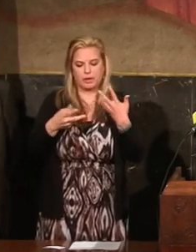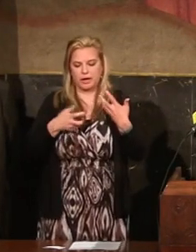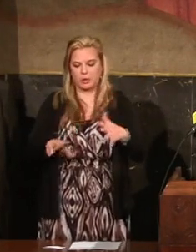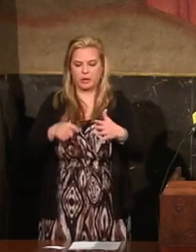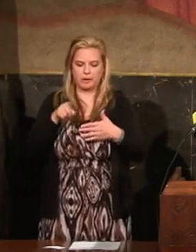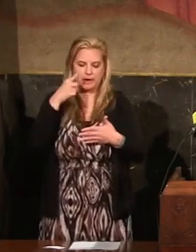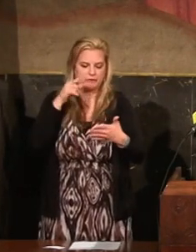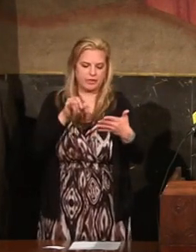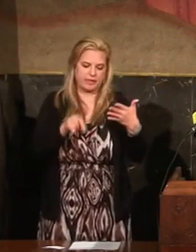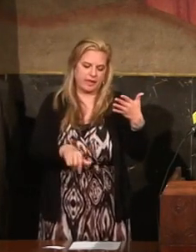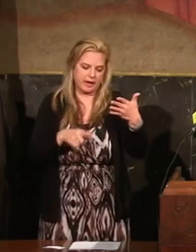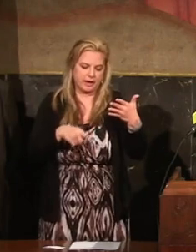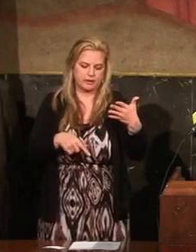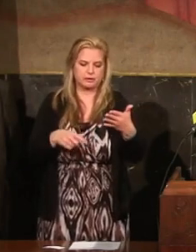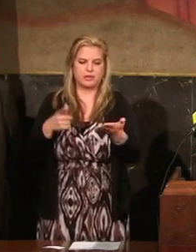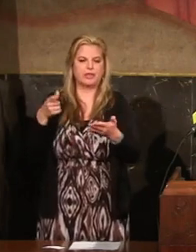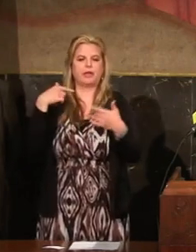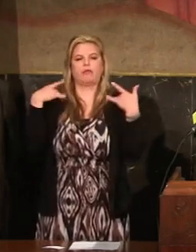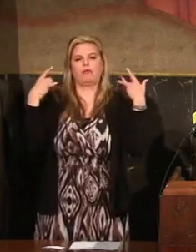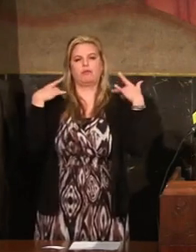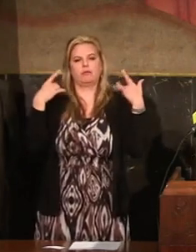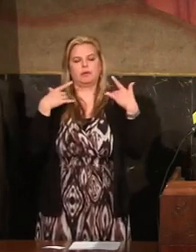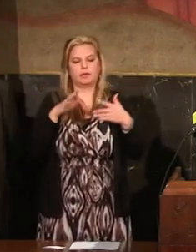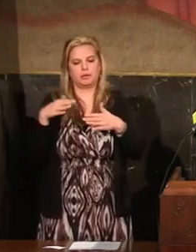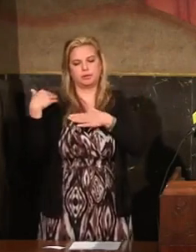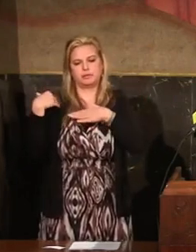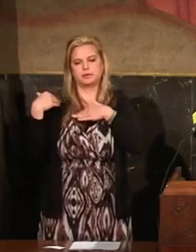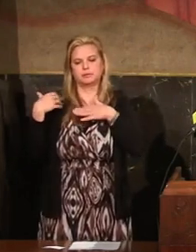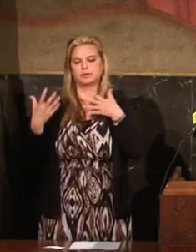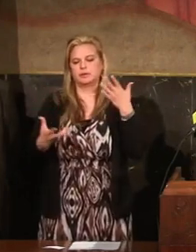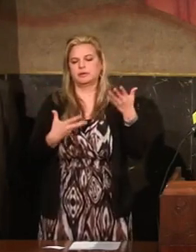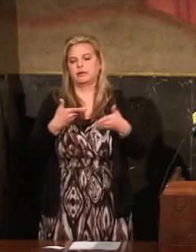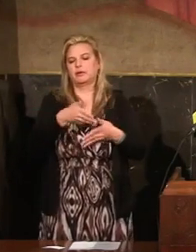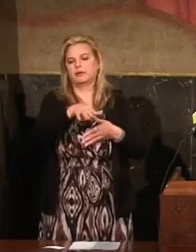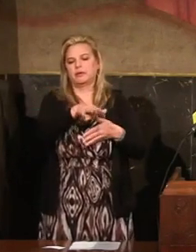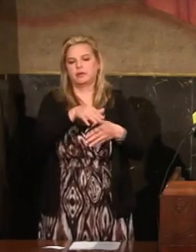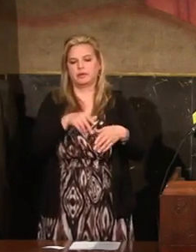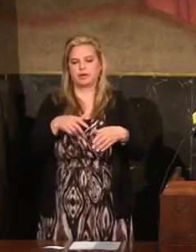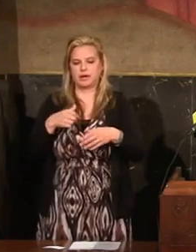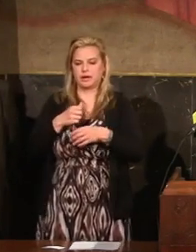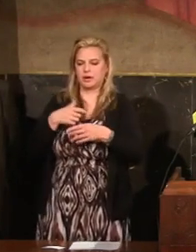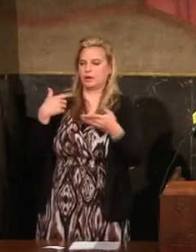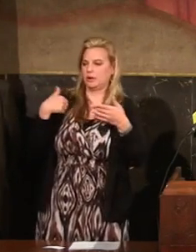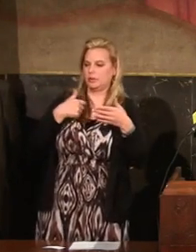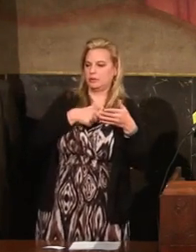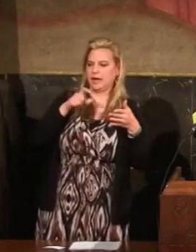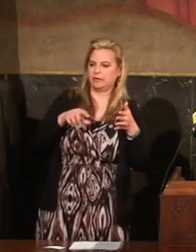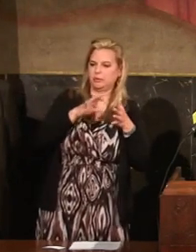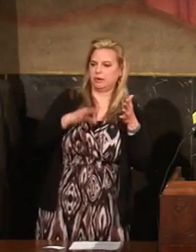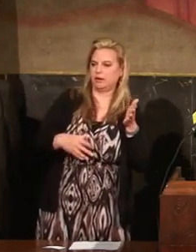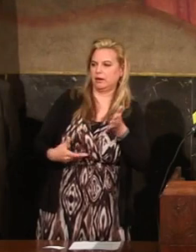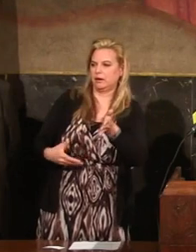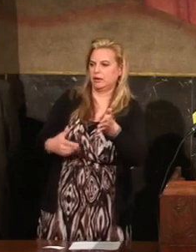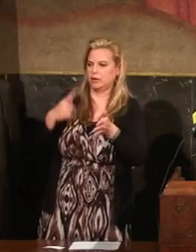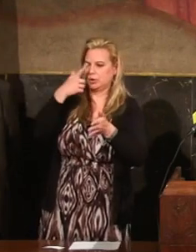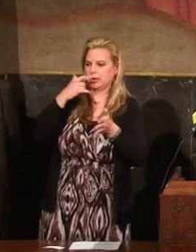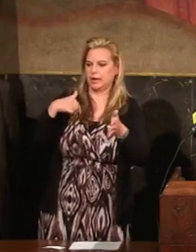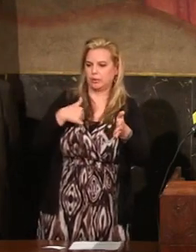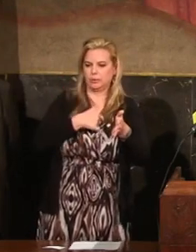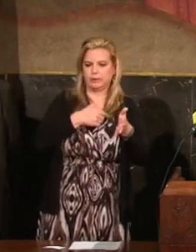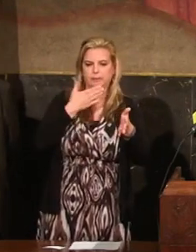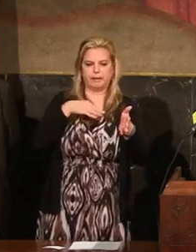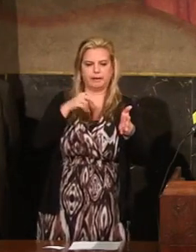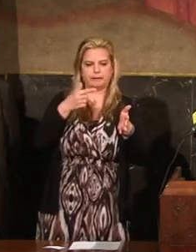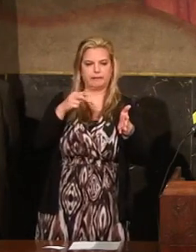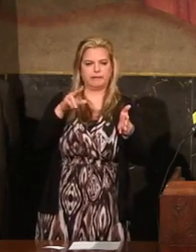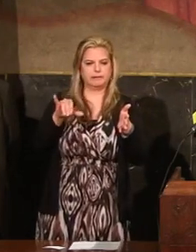they abdicate their responsibility while trying to make us look like the bad guy, but we can only spend the money that we're